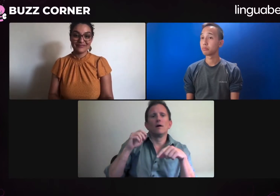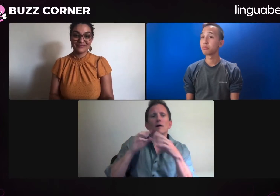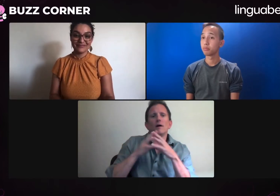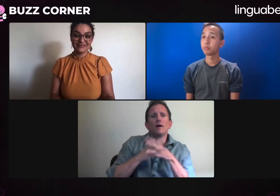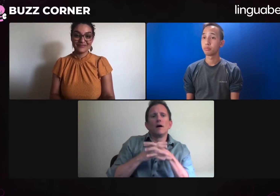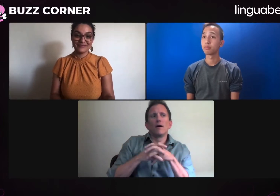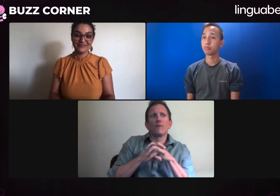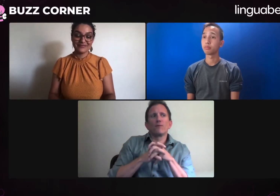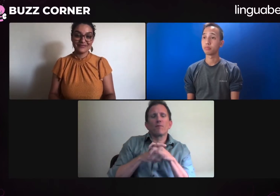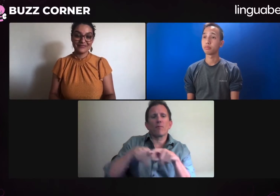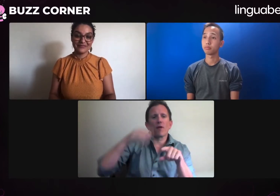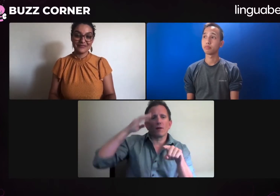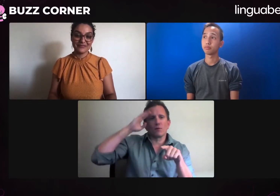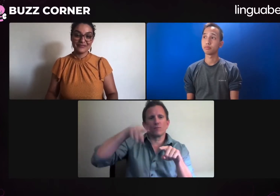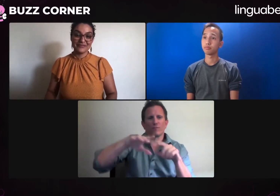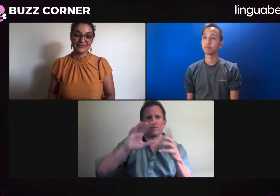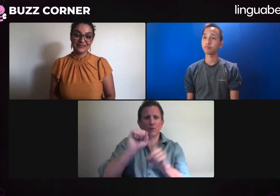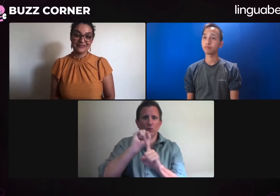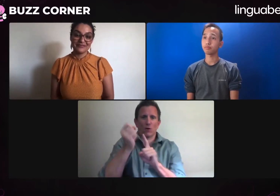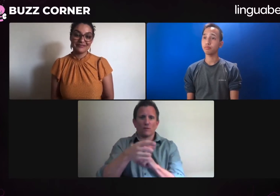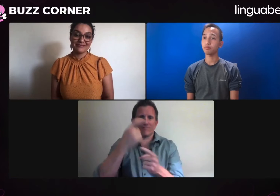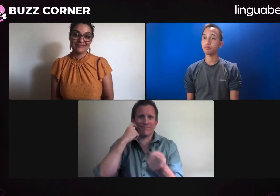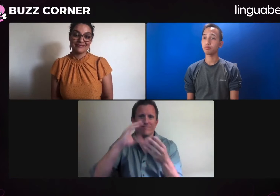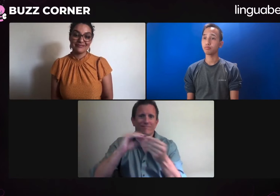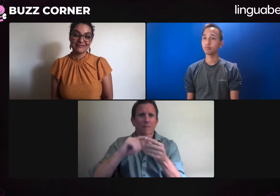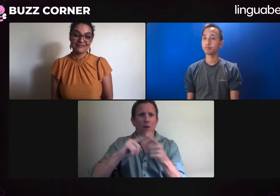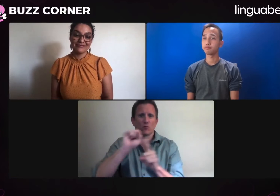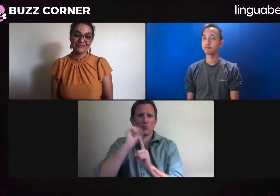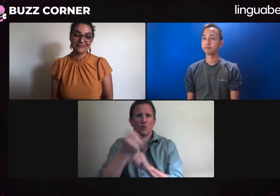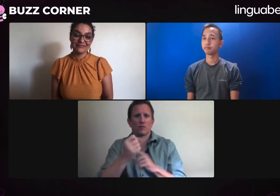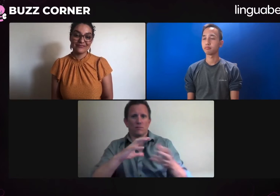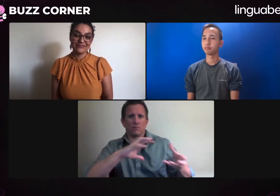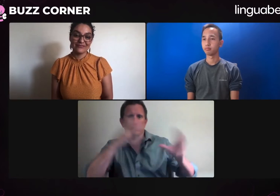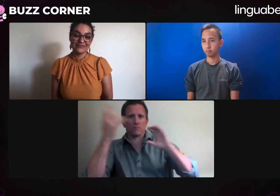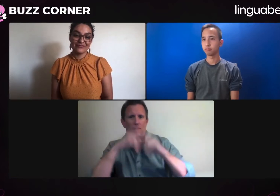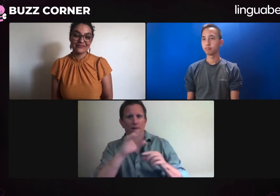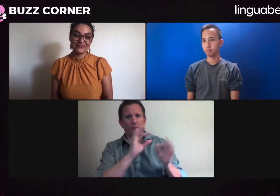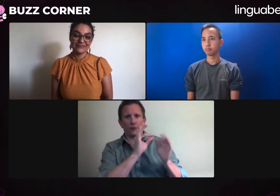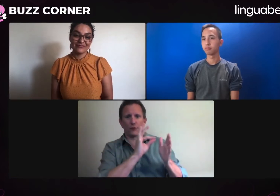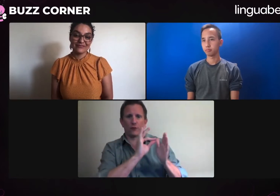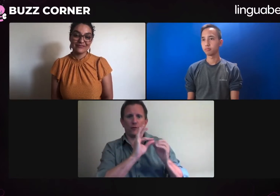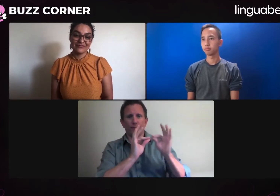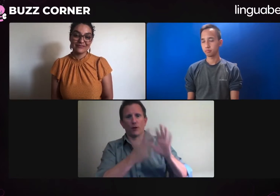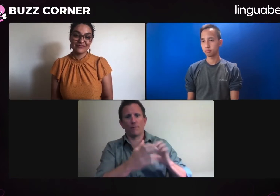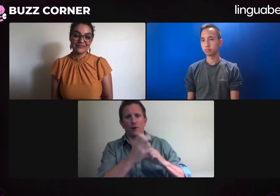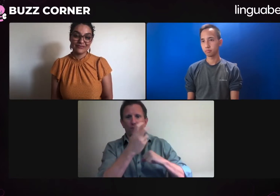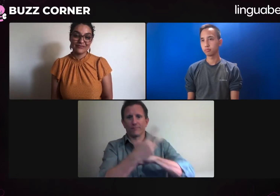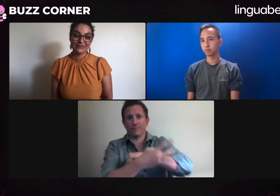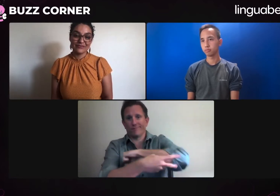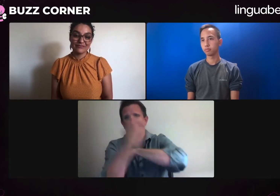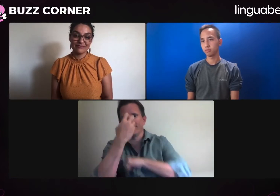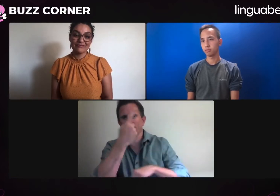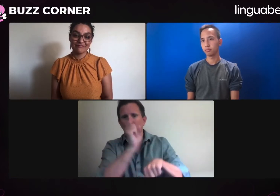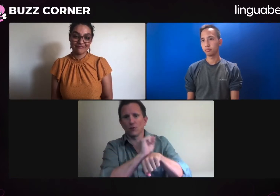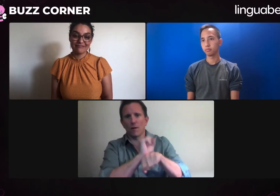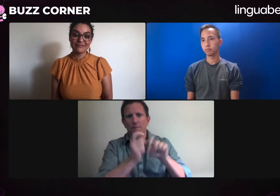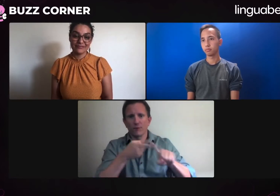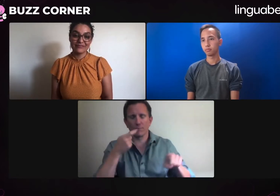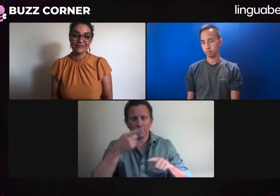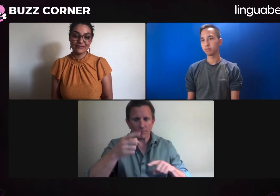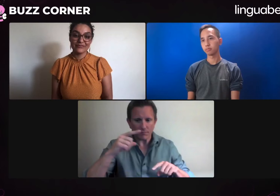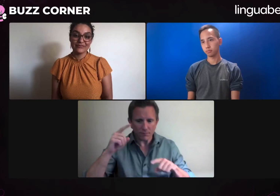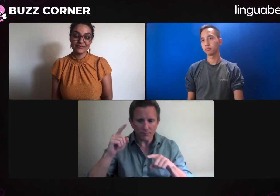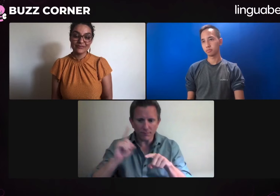waiting for those virtual hands and or comments in the chat, that situation in regards to the debacle